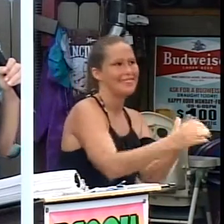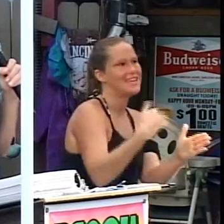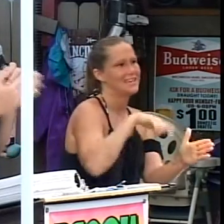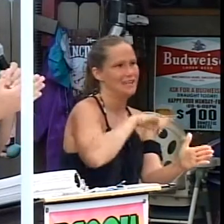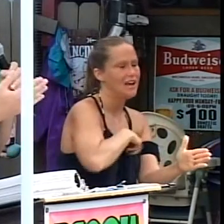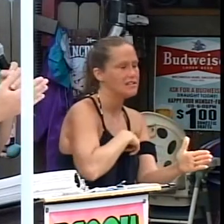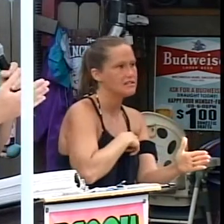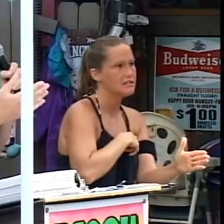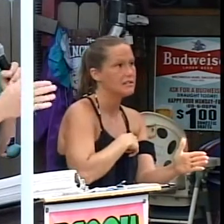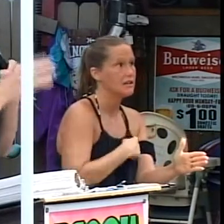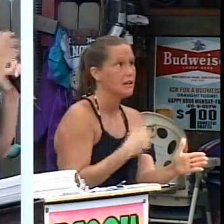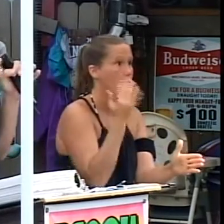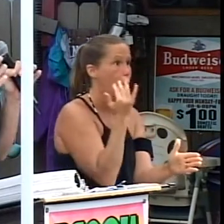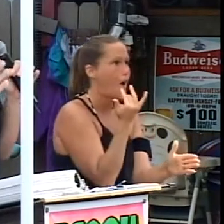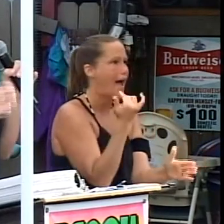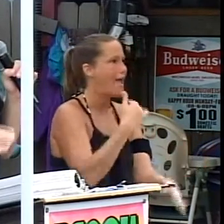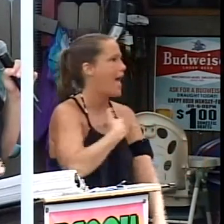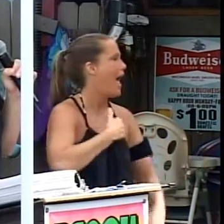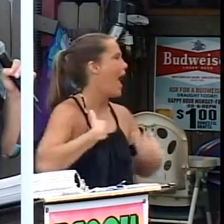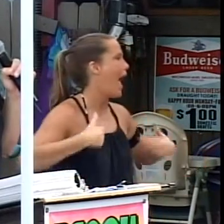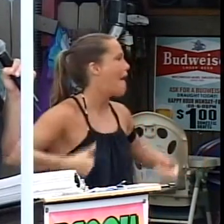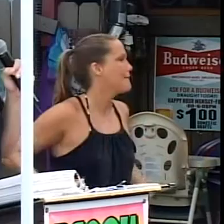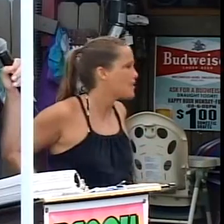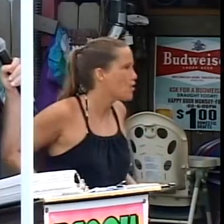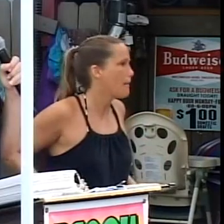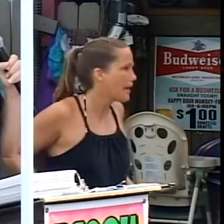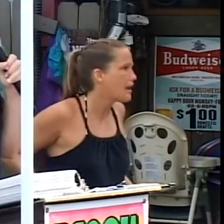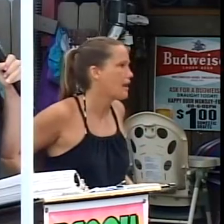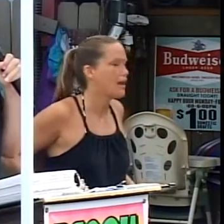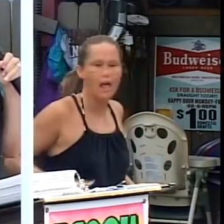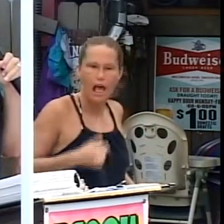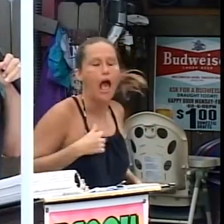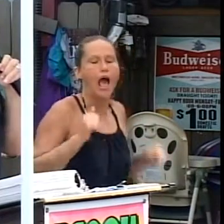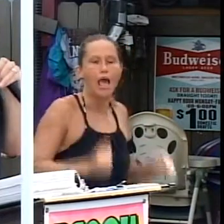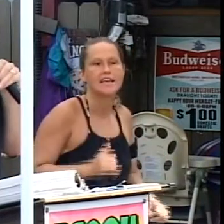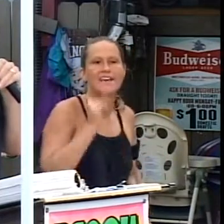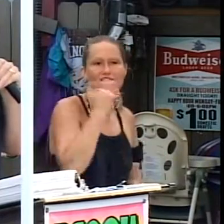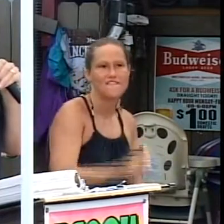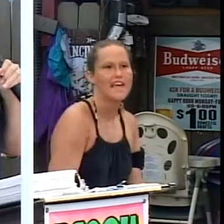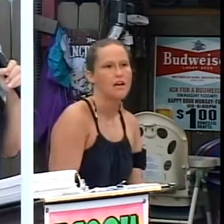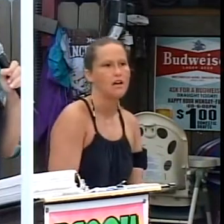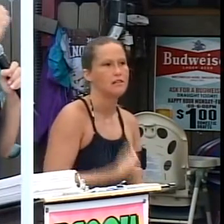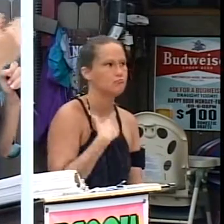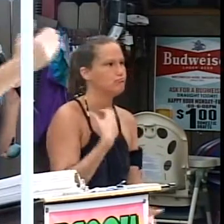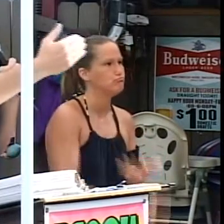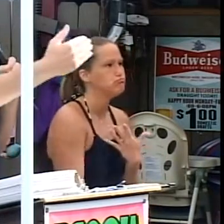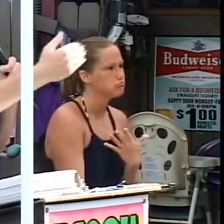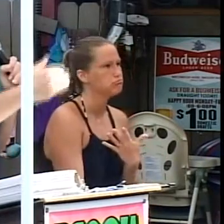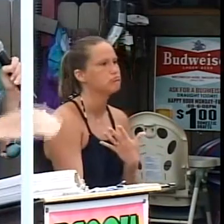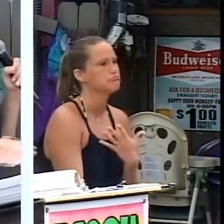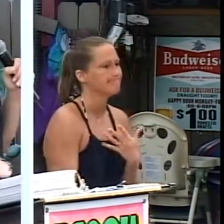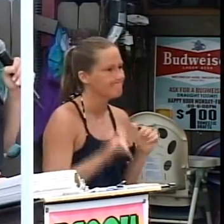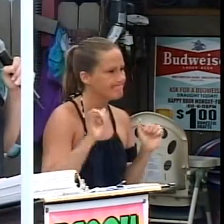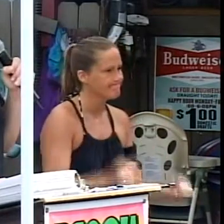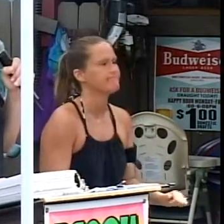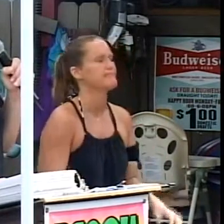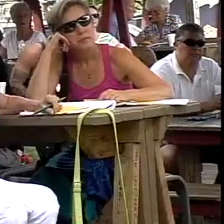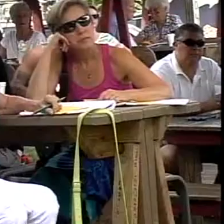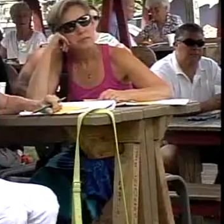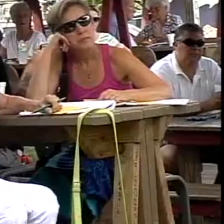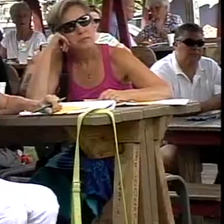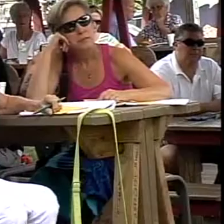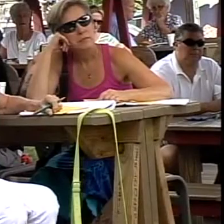honest with you and I'm pretending I'm all that, then right from the leadership all the way down, it's